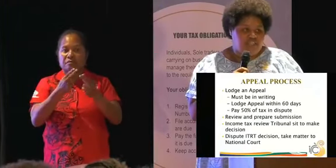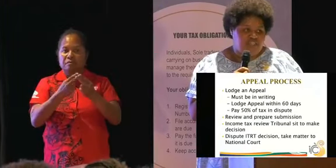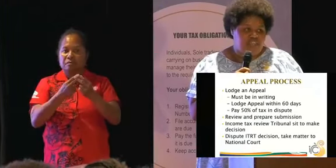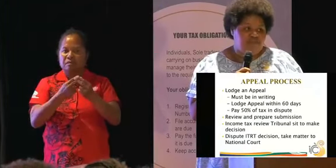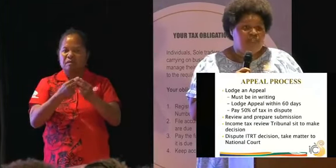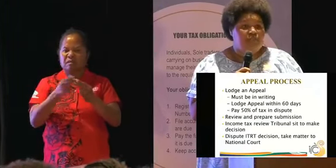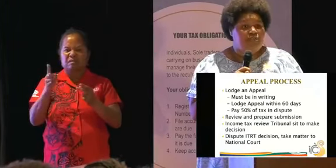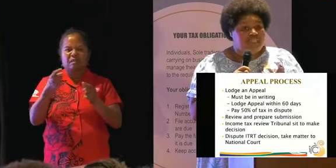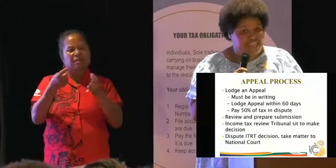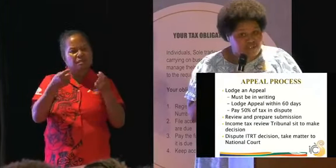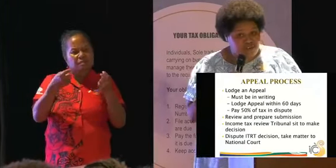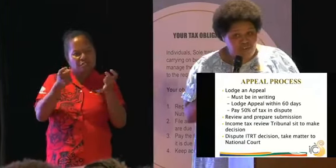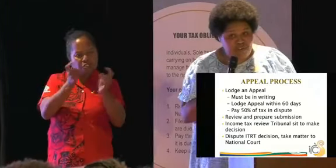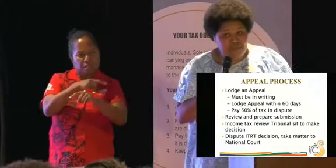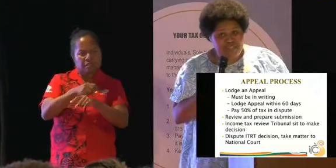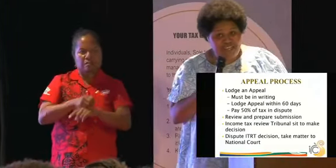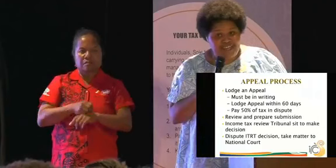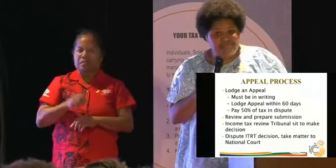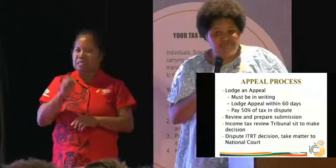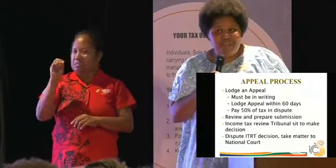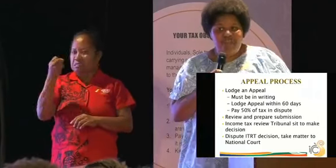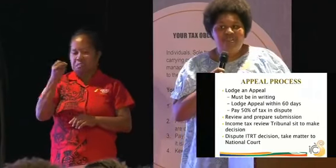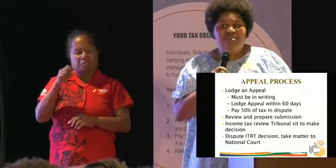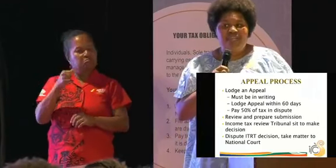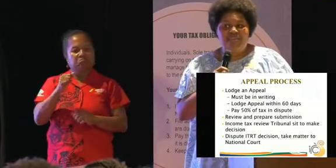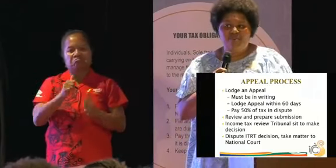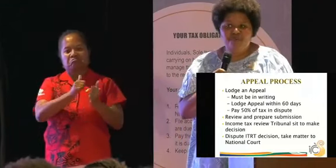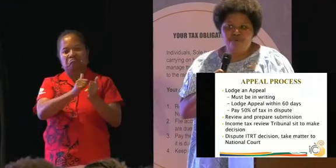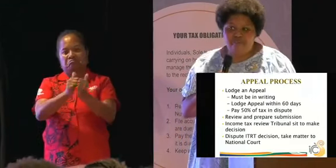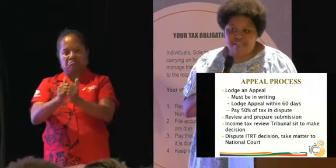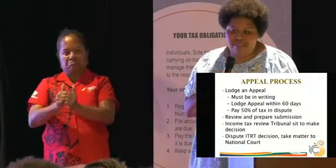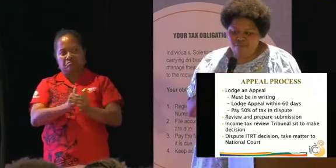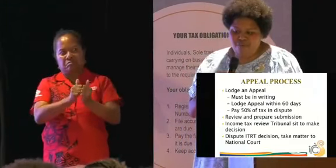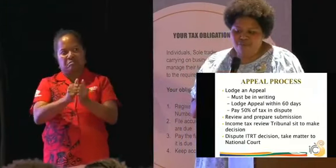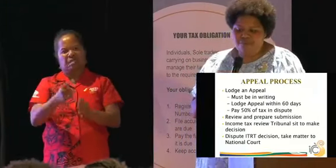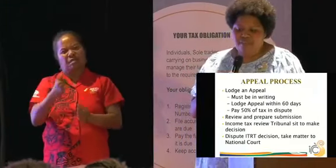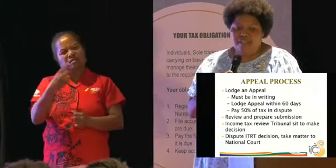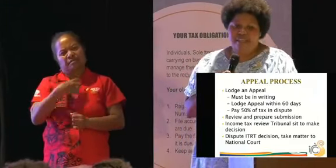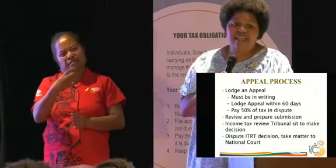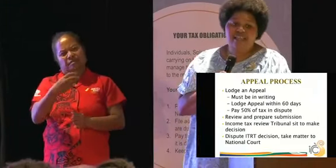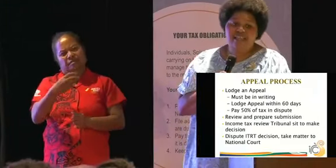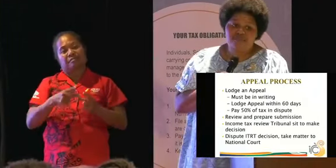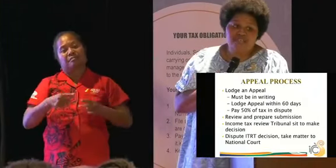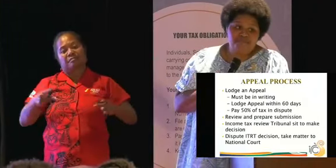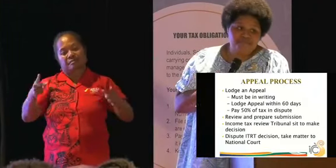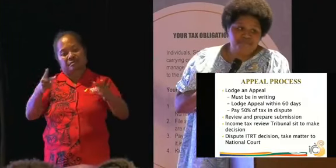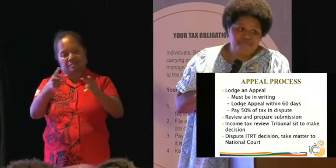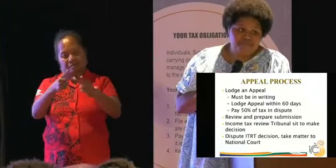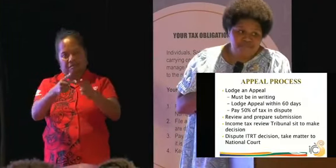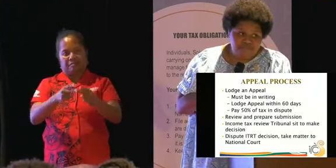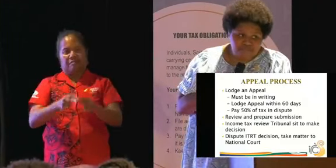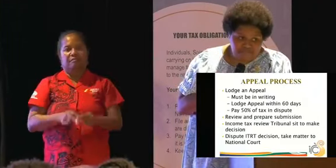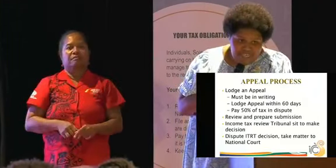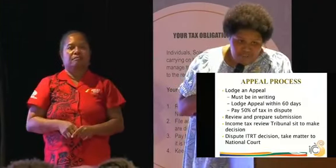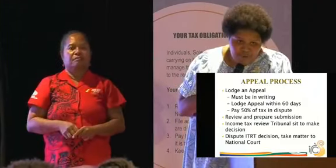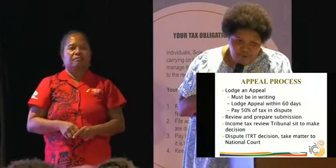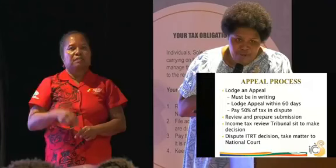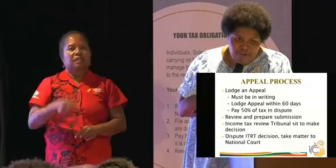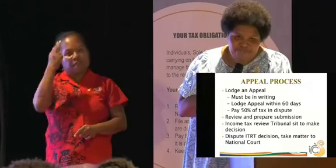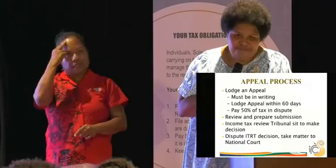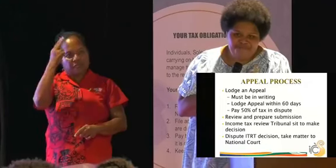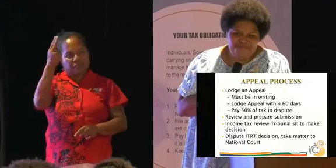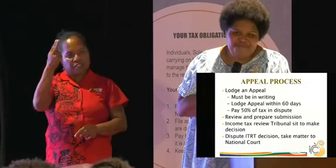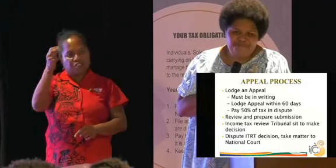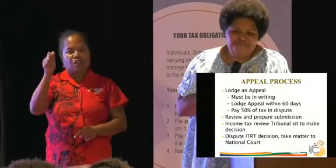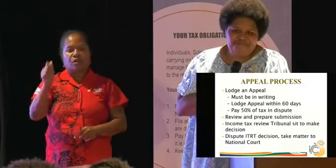or it's changed. But if you still do not agree with it, you still have one more place to go, and that is to the National